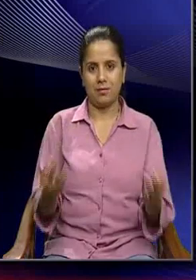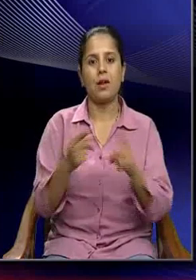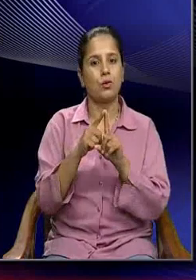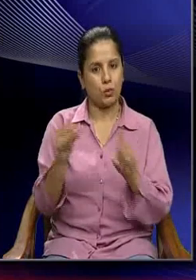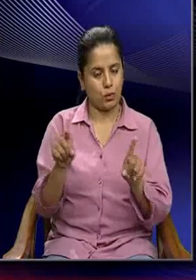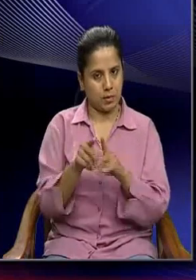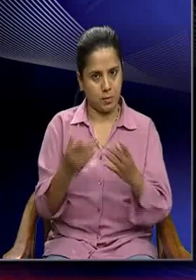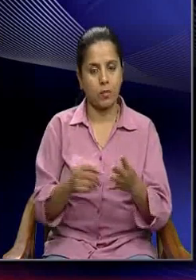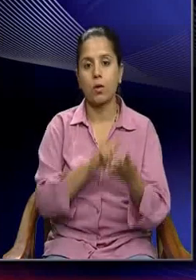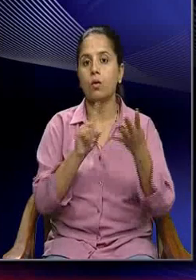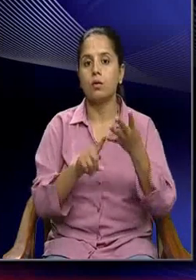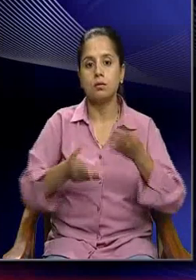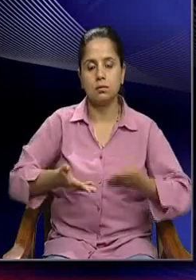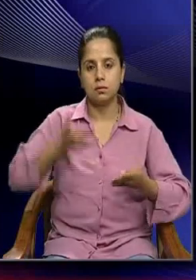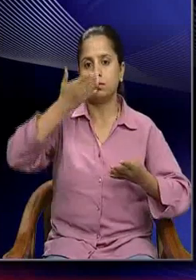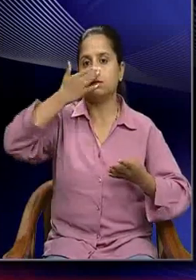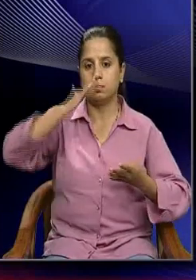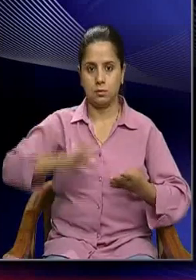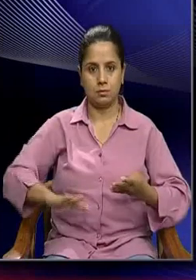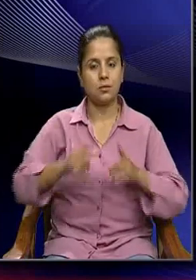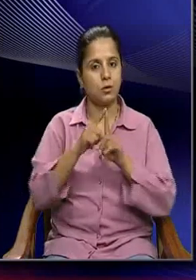fourth is Pranayama,